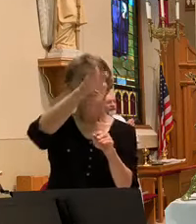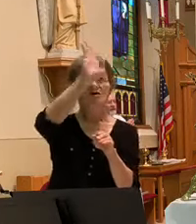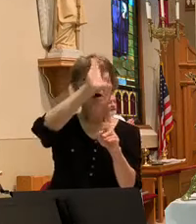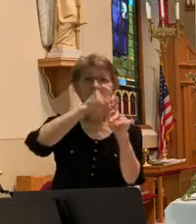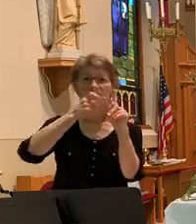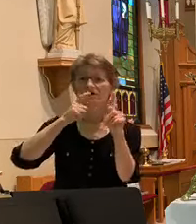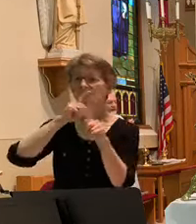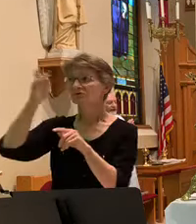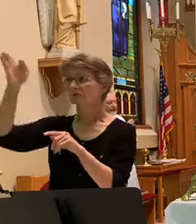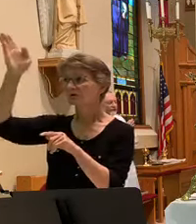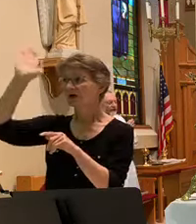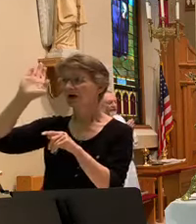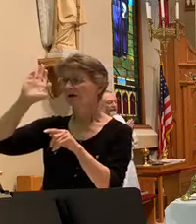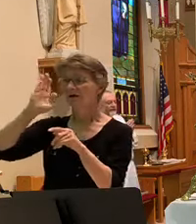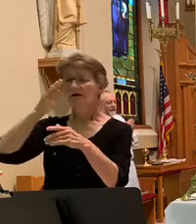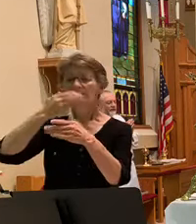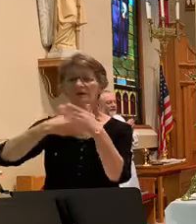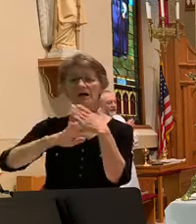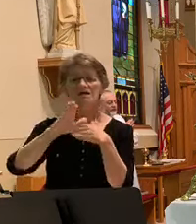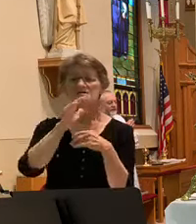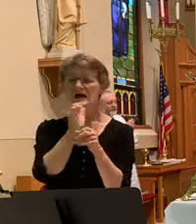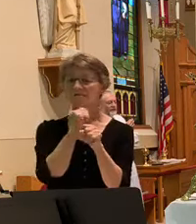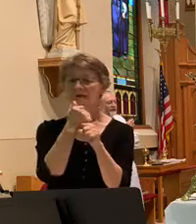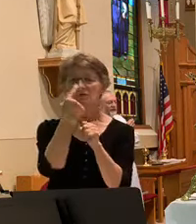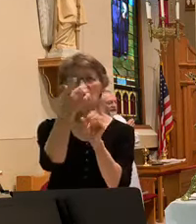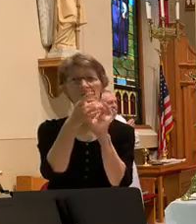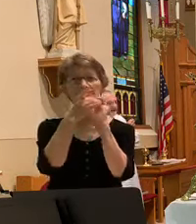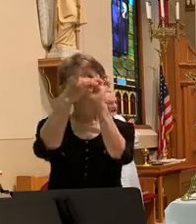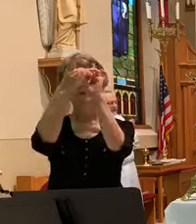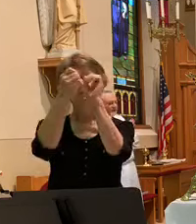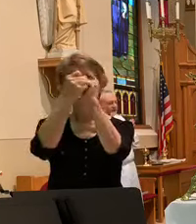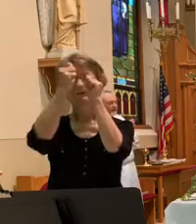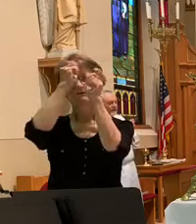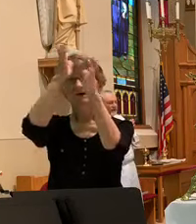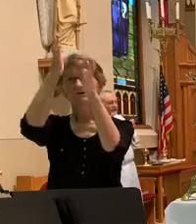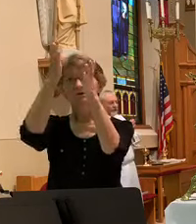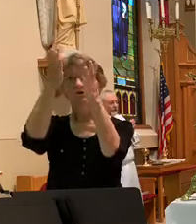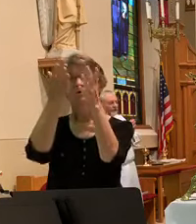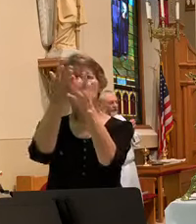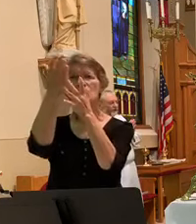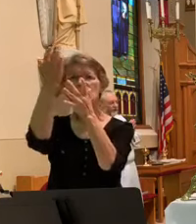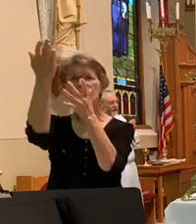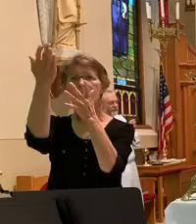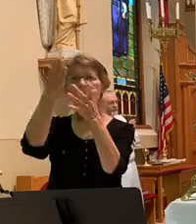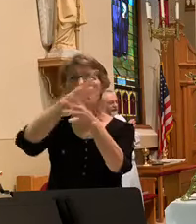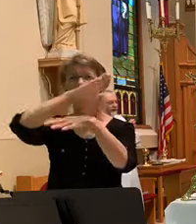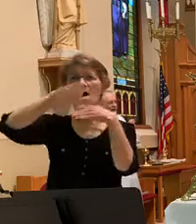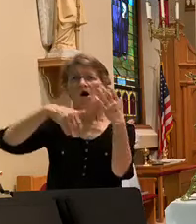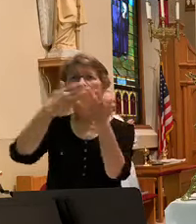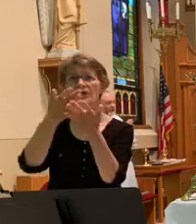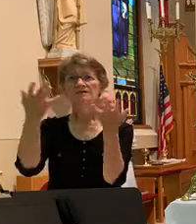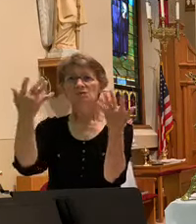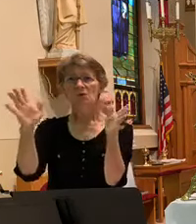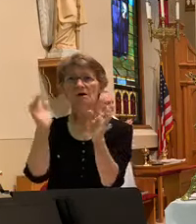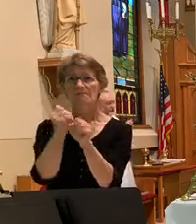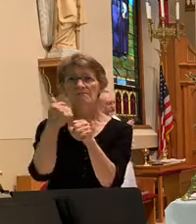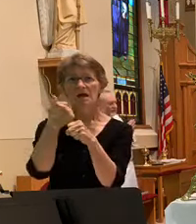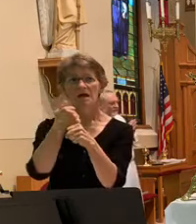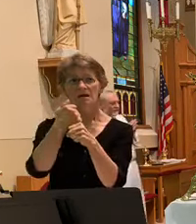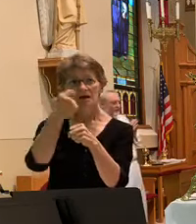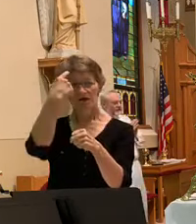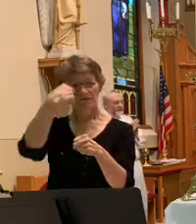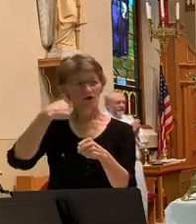God, begotten, not made, consubstantial with the Father. Through him all things were made. For